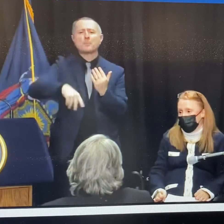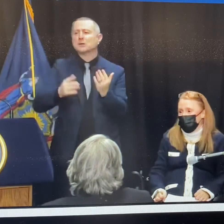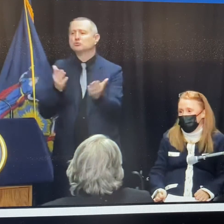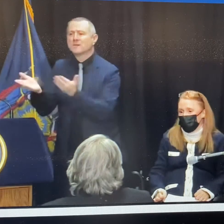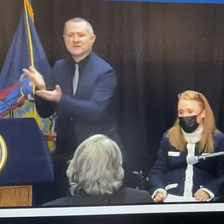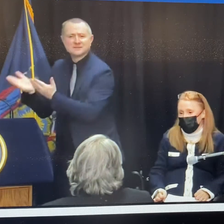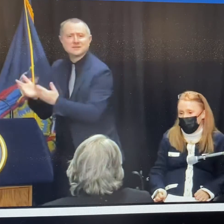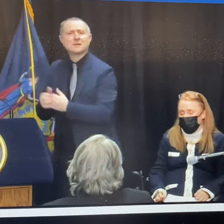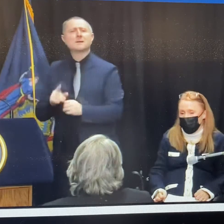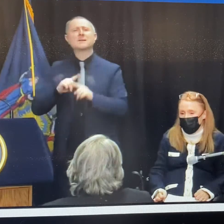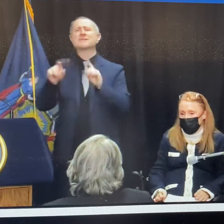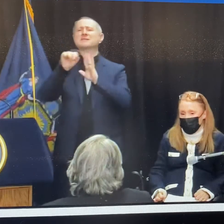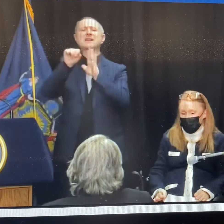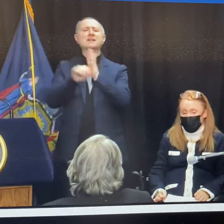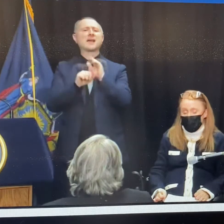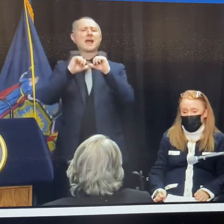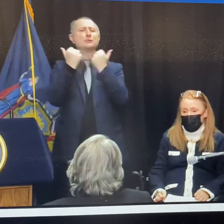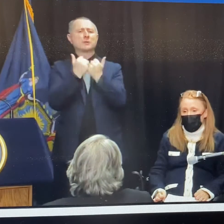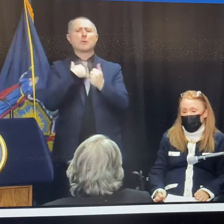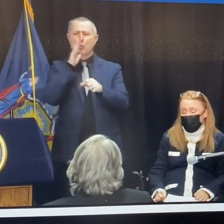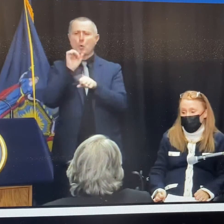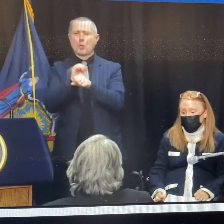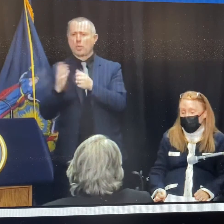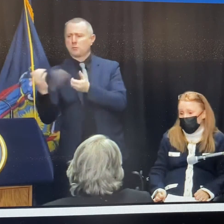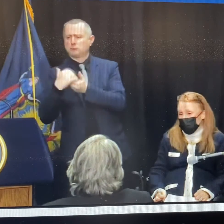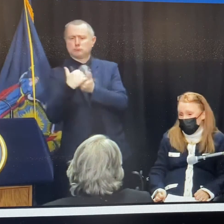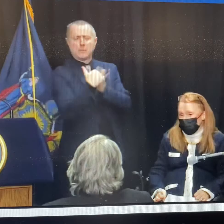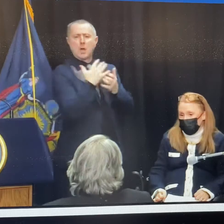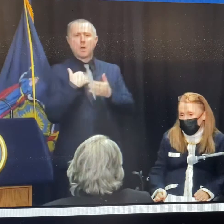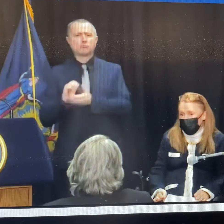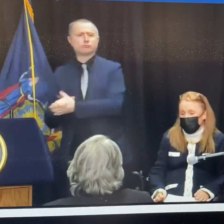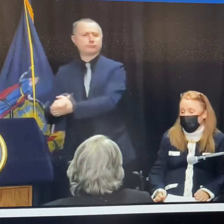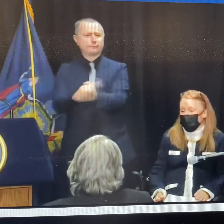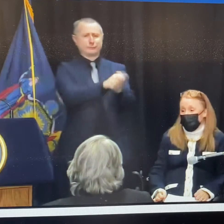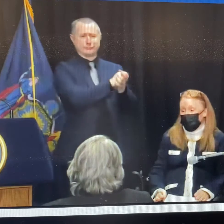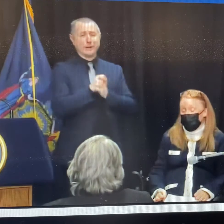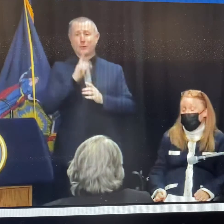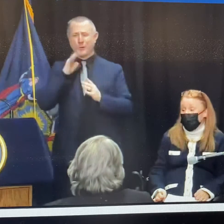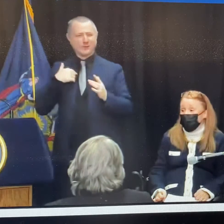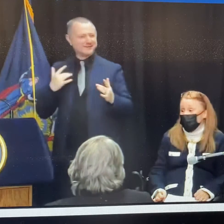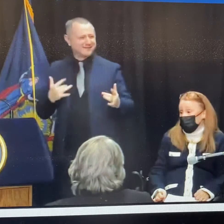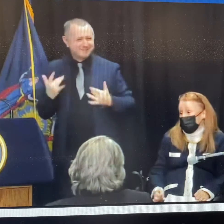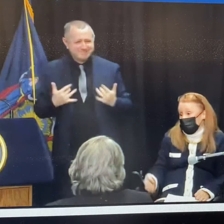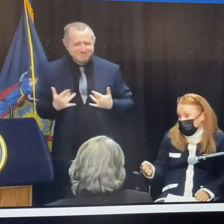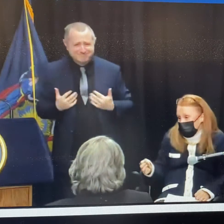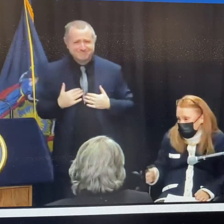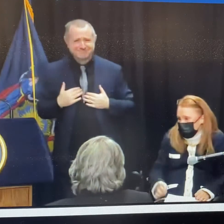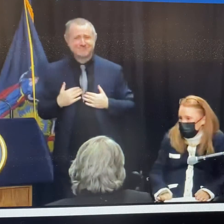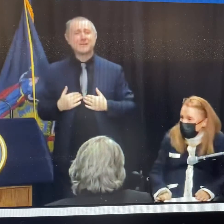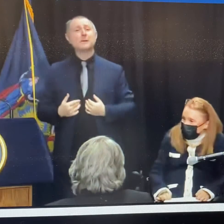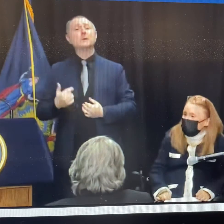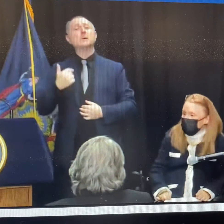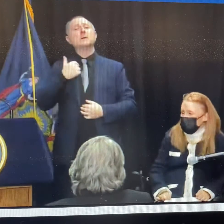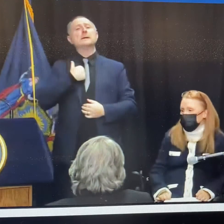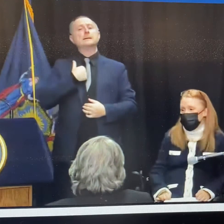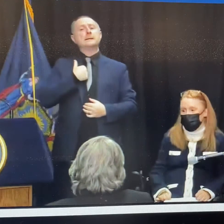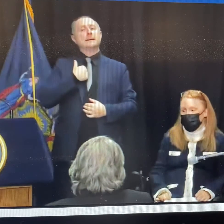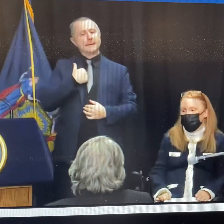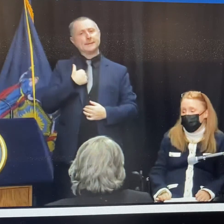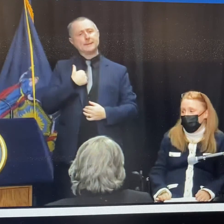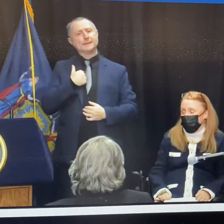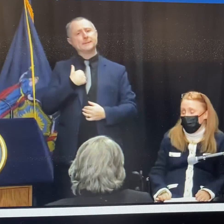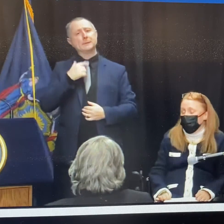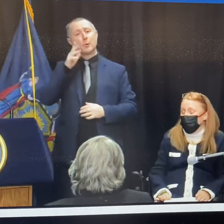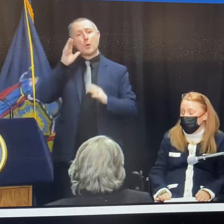state agencies that we're going to be working with. So I'm really, really excited. I do hope, and it was in my comments as well,